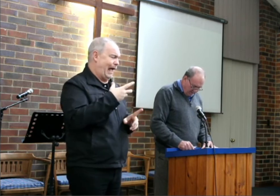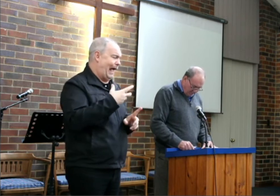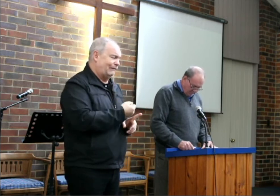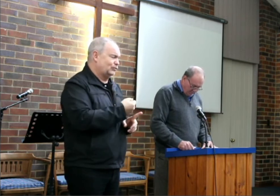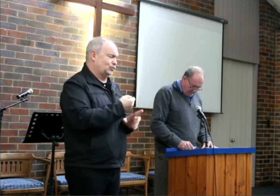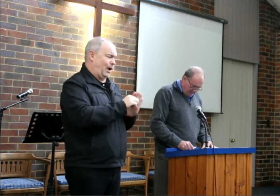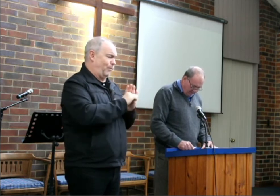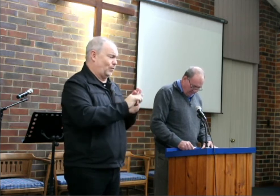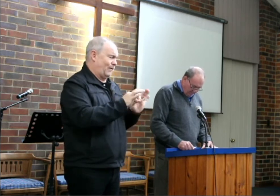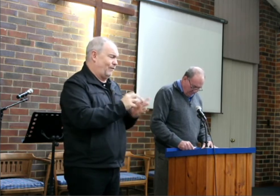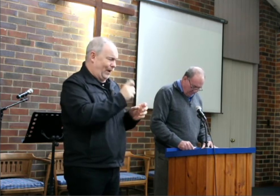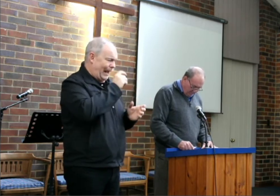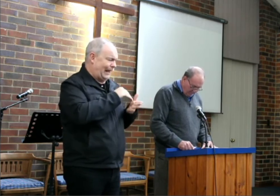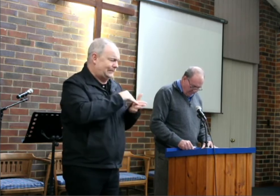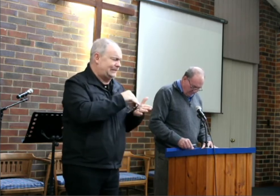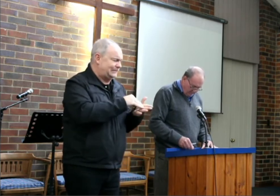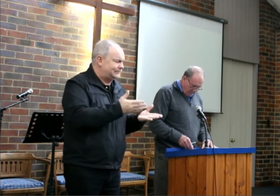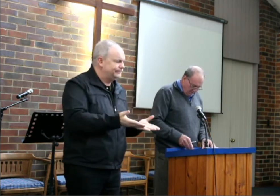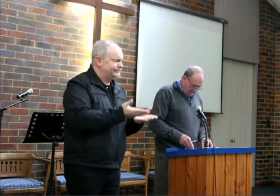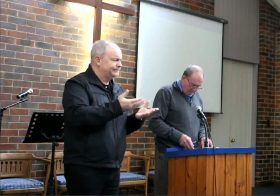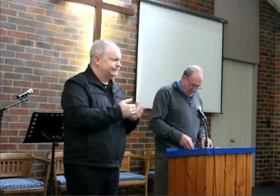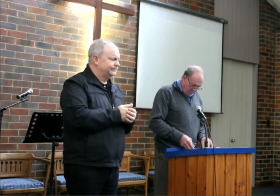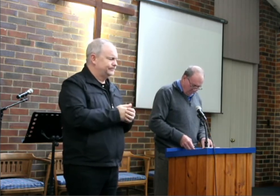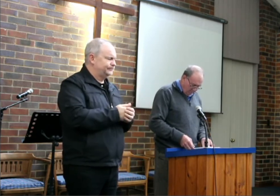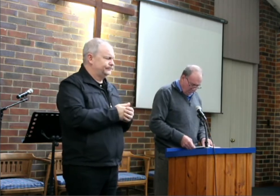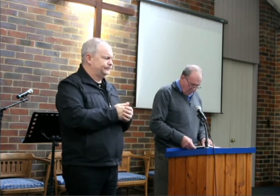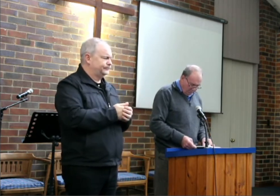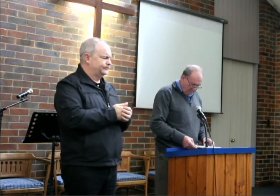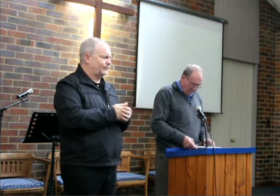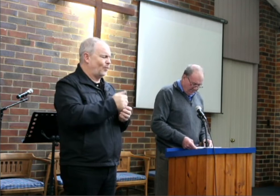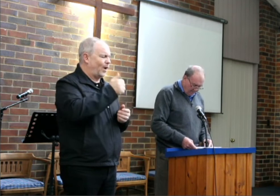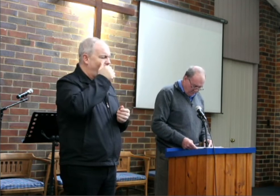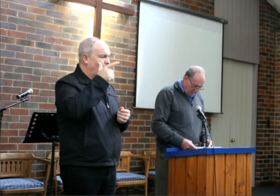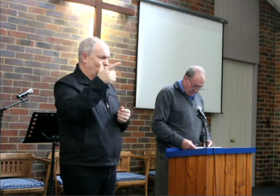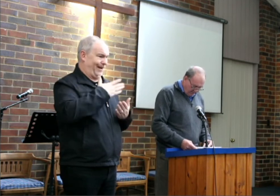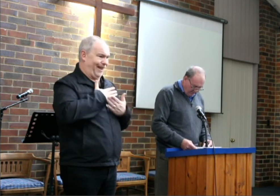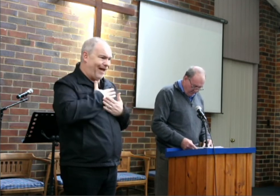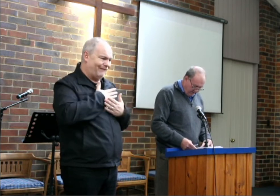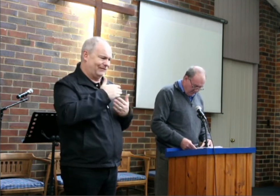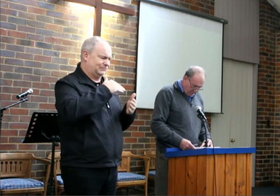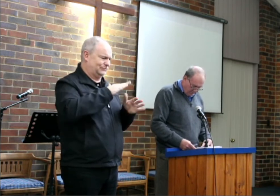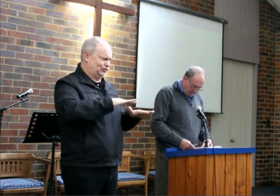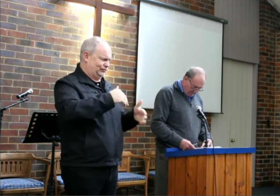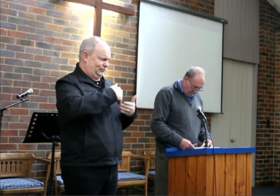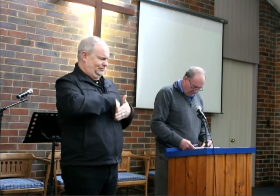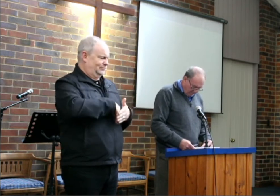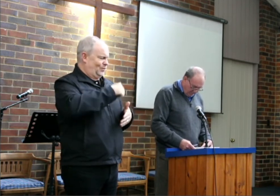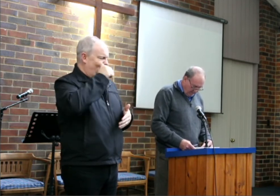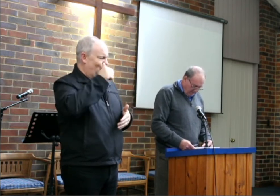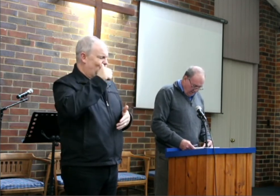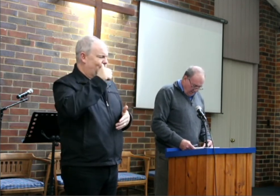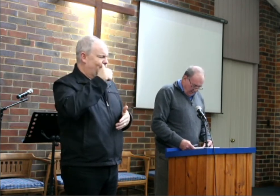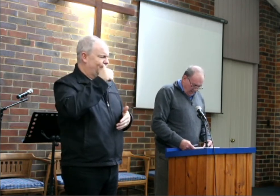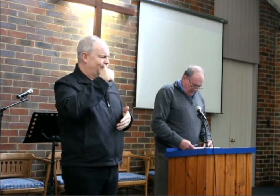take or should take. And we know that you love those children, Father, and they are children. And we thank you,